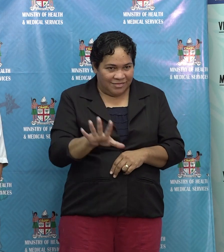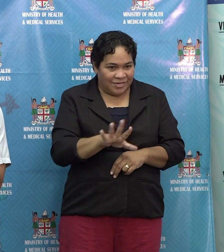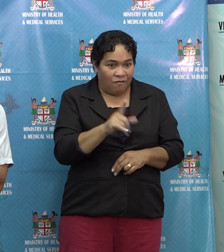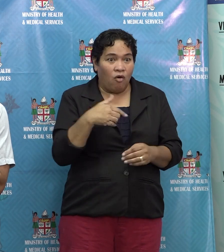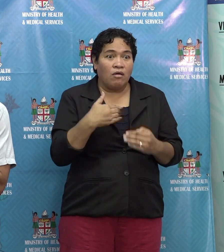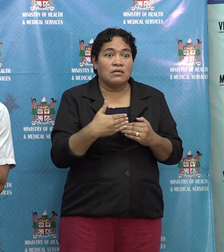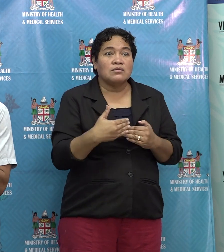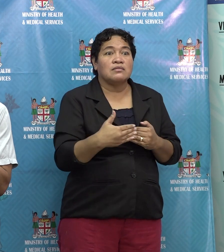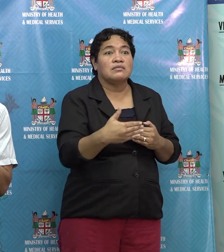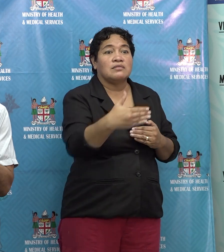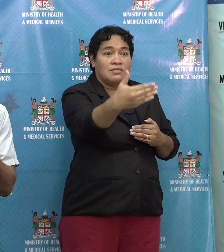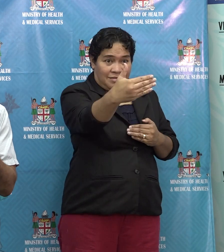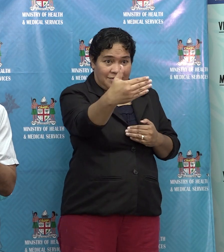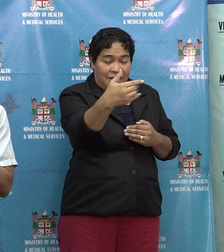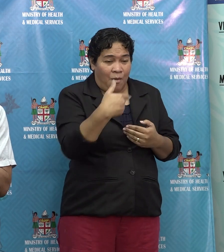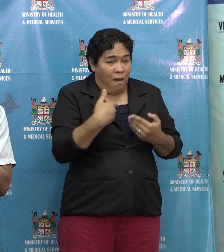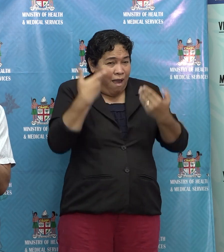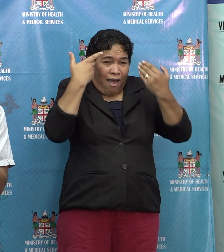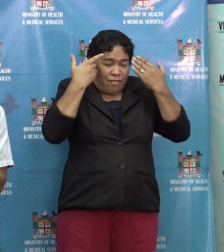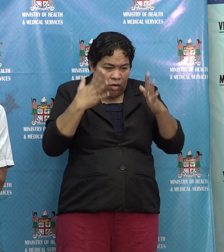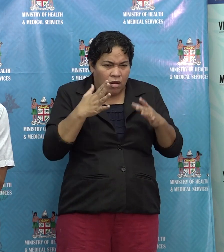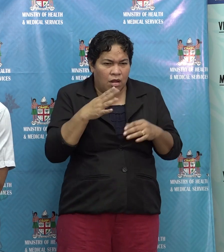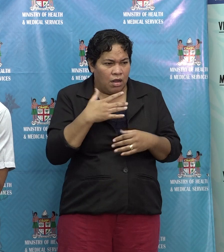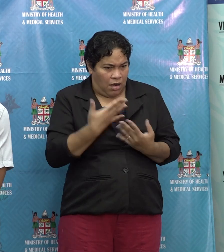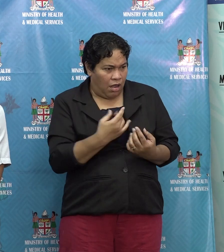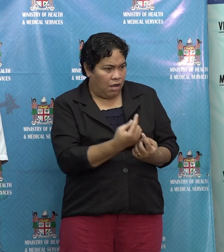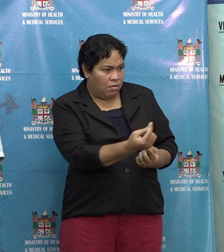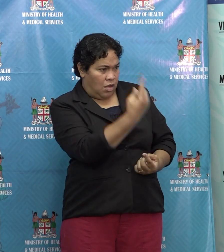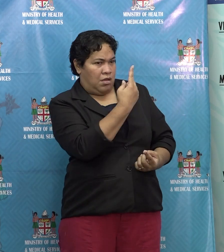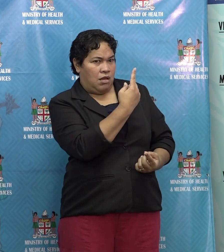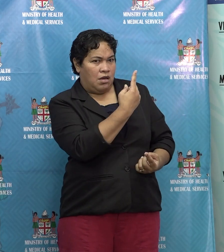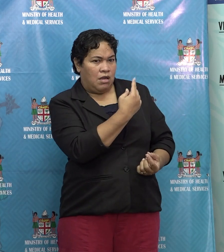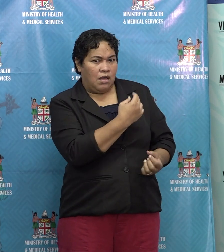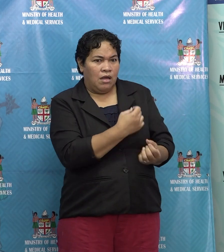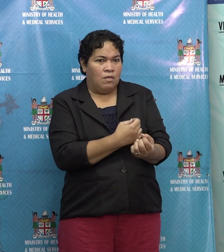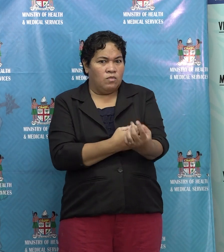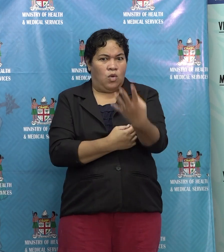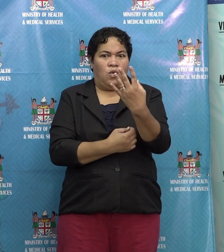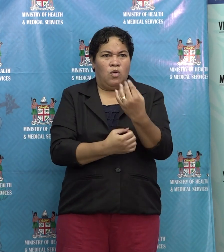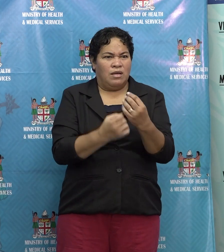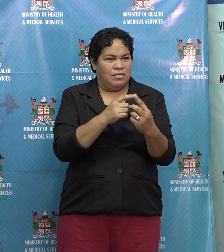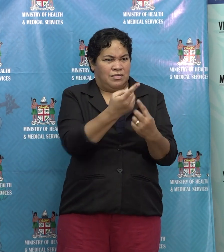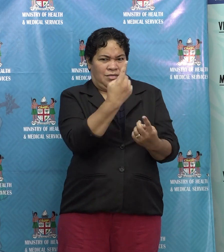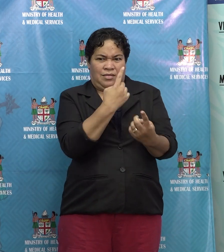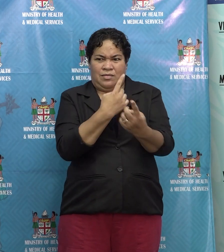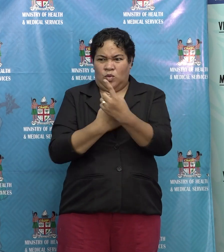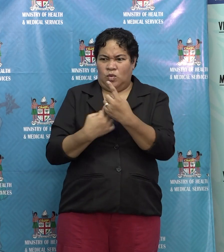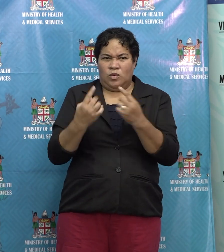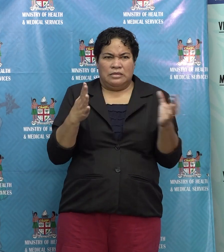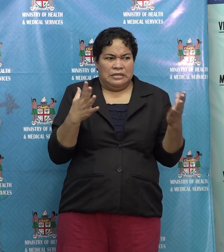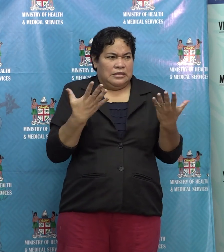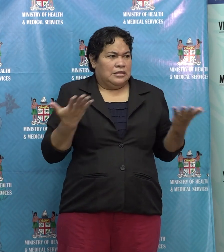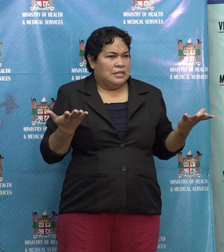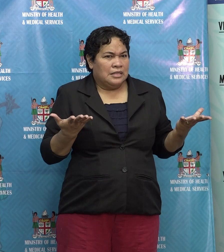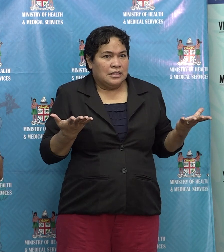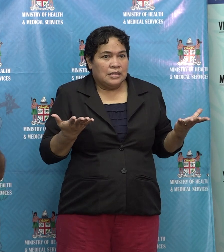cannot, given the way that the cases are coming up, I cannot take away the possibility that we may have to continue